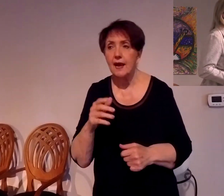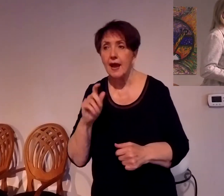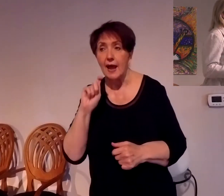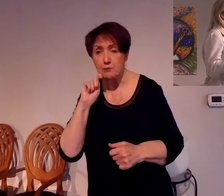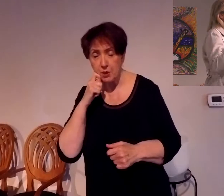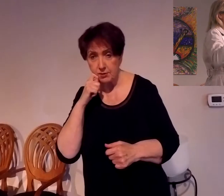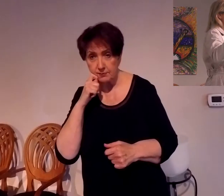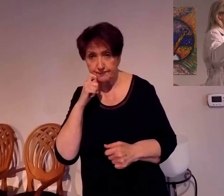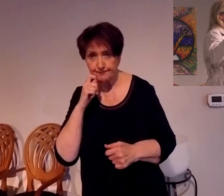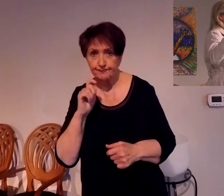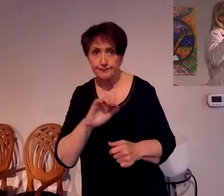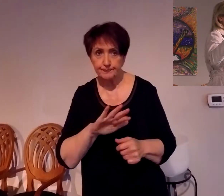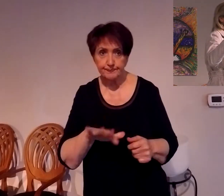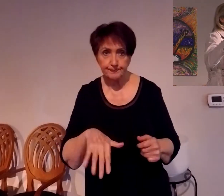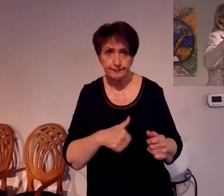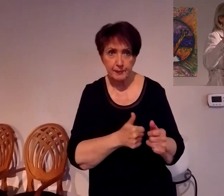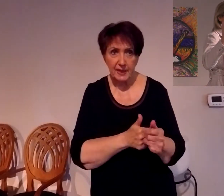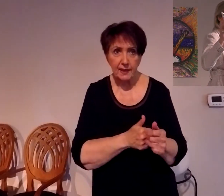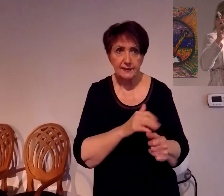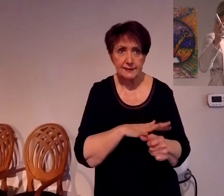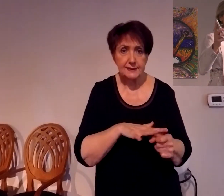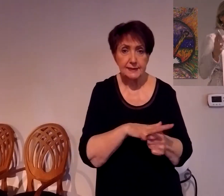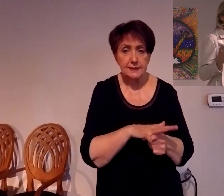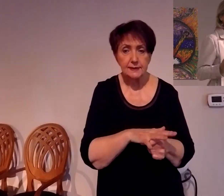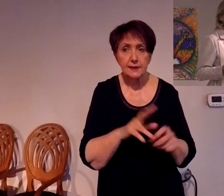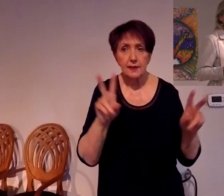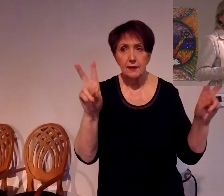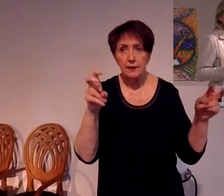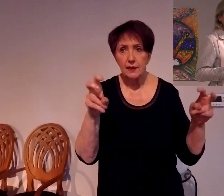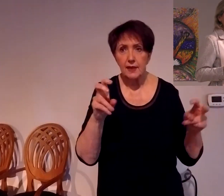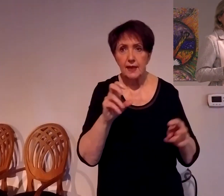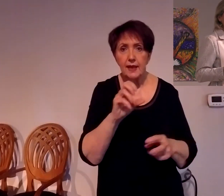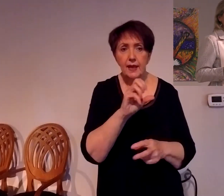that stuff, Apple behind the scenes has what's called a super Siri.